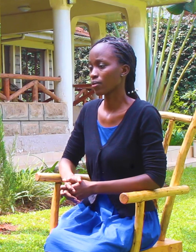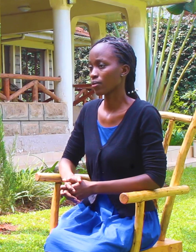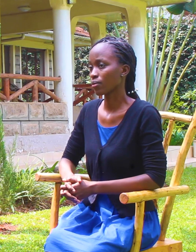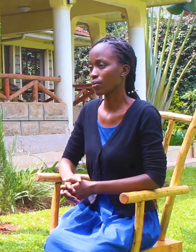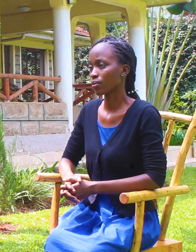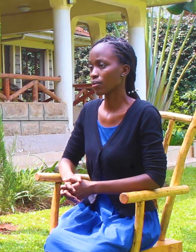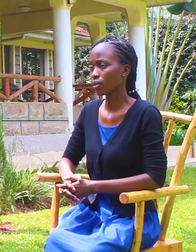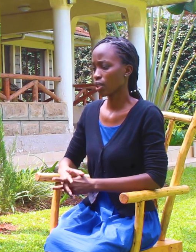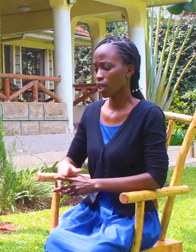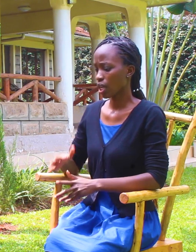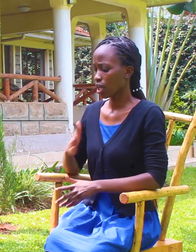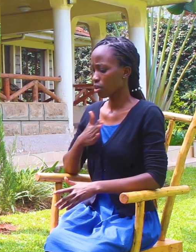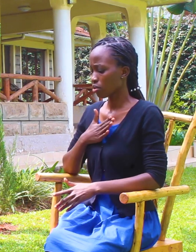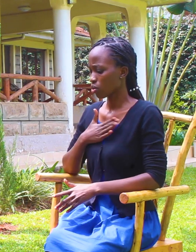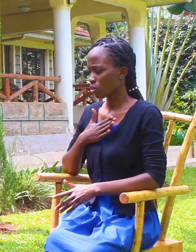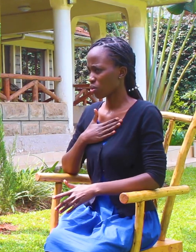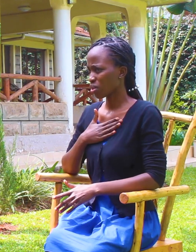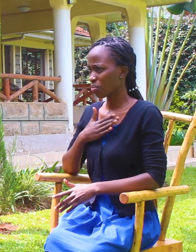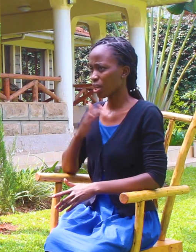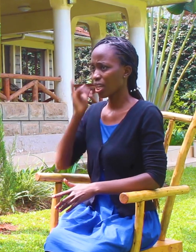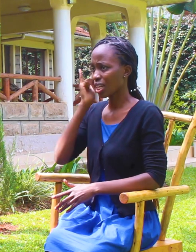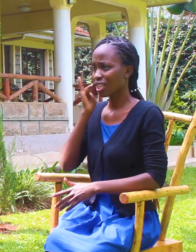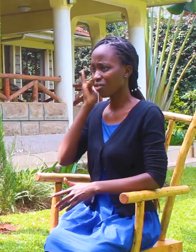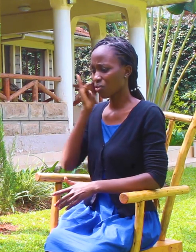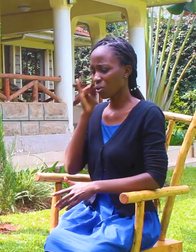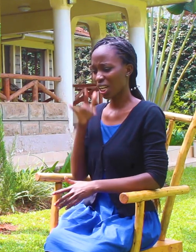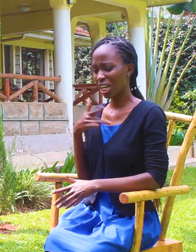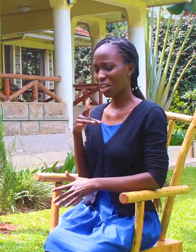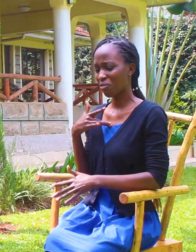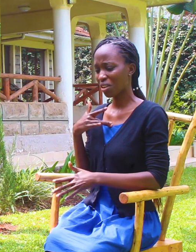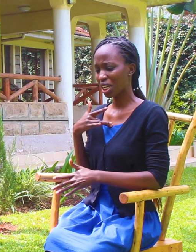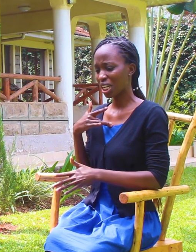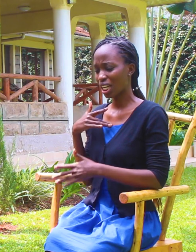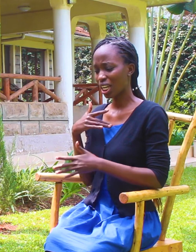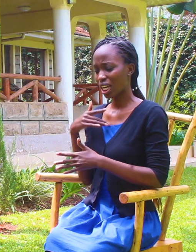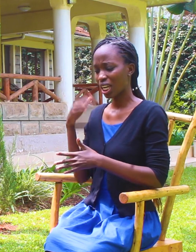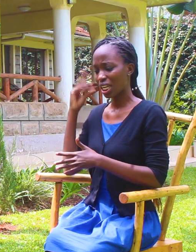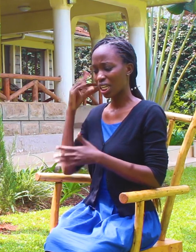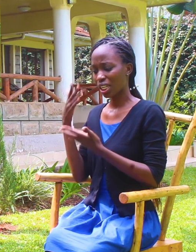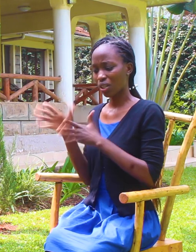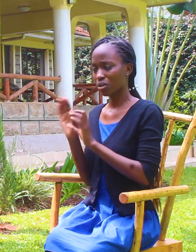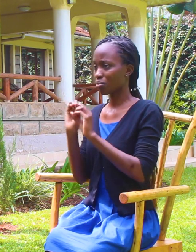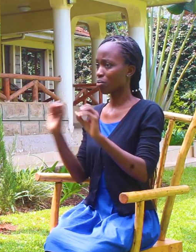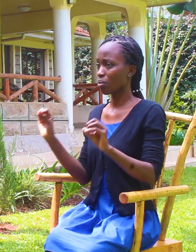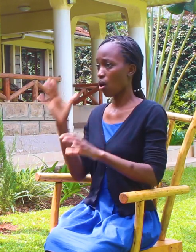to me, Yvonne is as if she has never lost her hearing, because I immediately, as a young